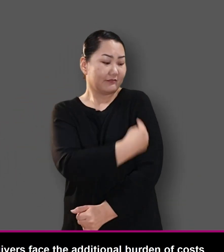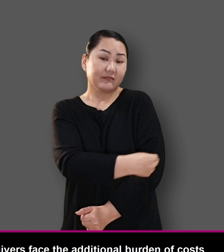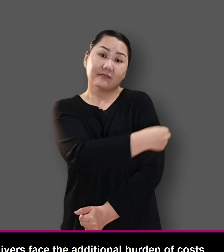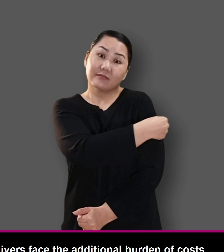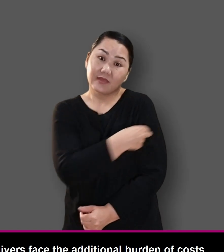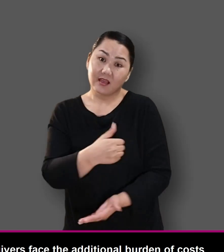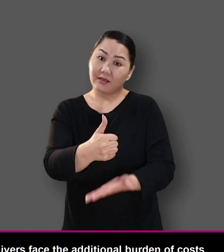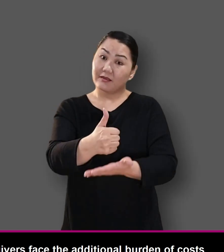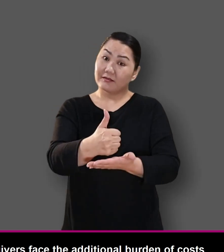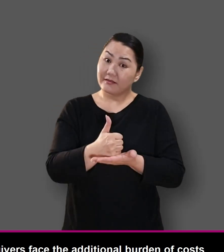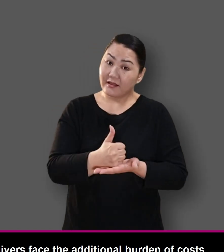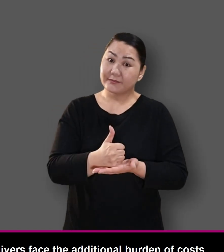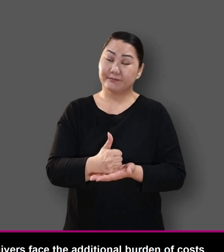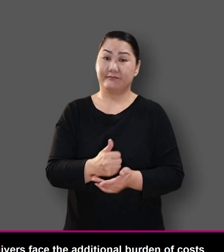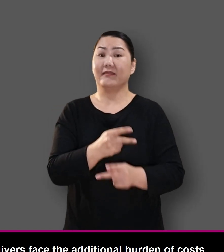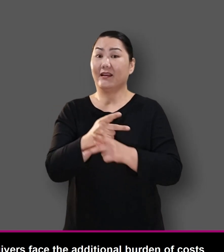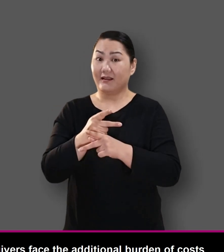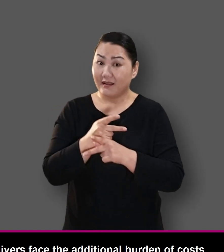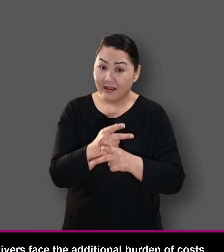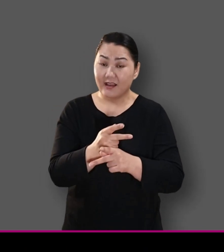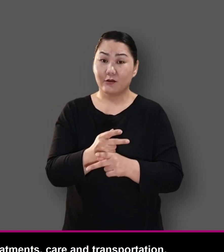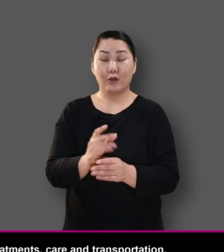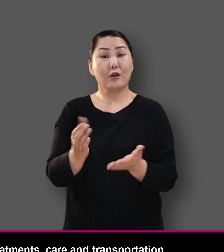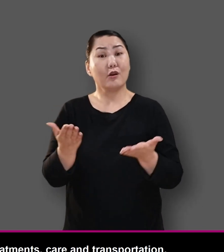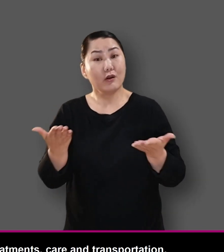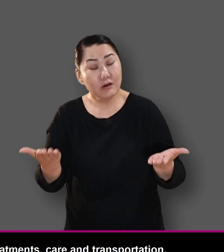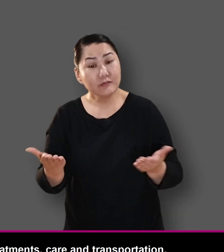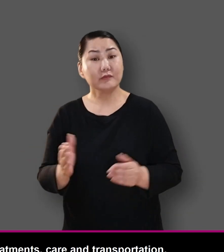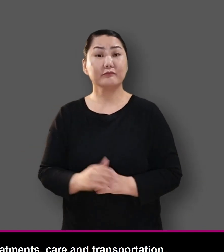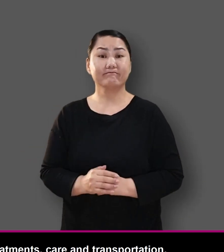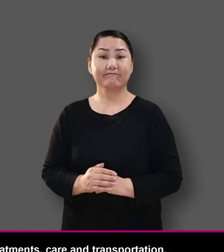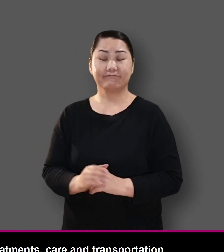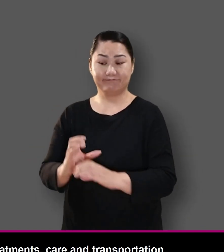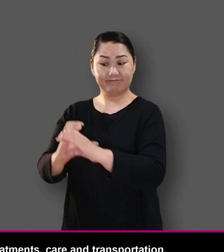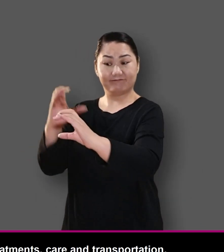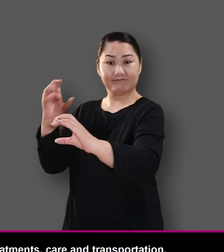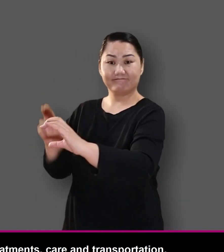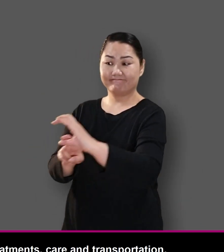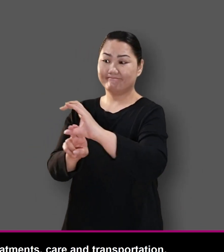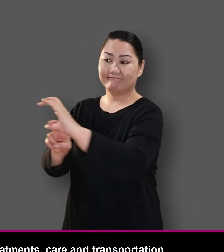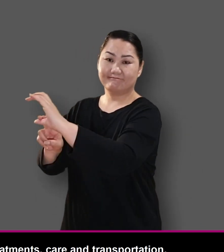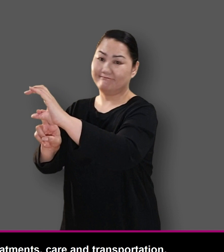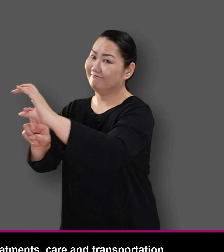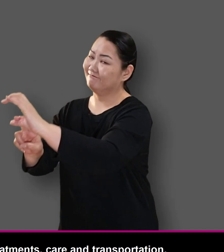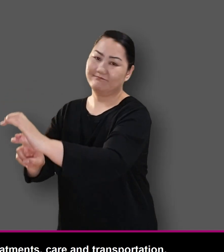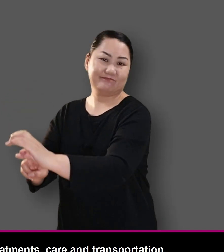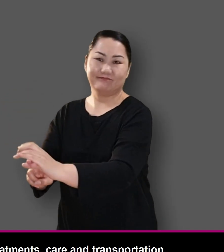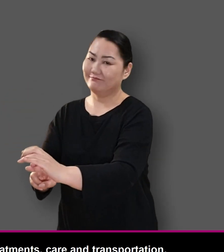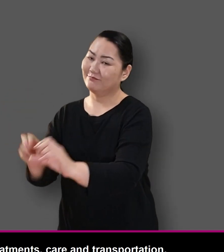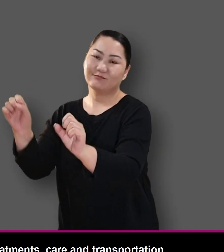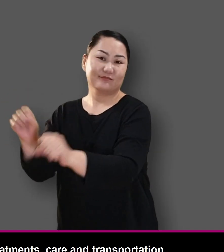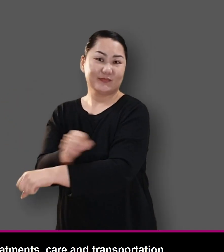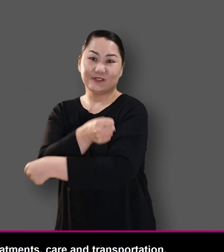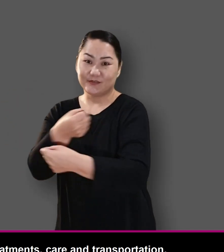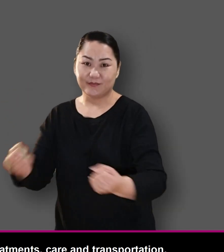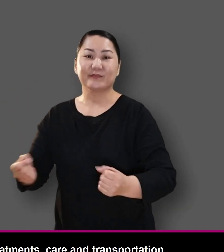caregivers face the additional burden of costs associated with medical treatments, care, and transportation.